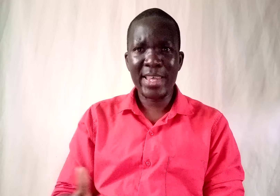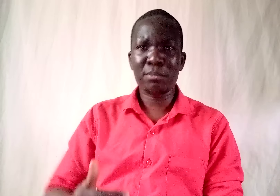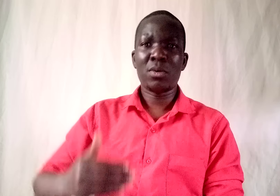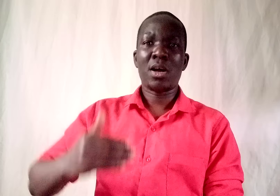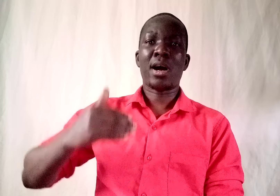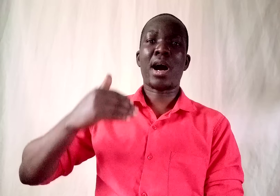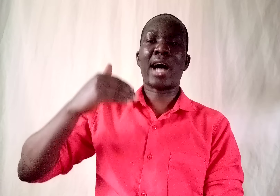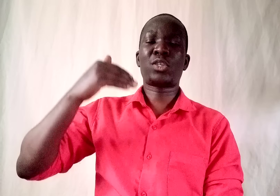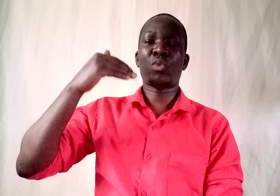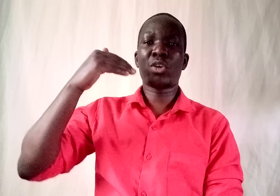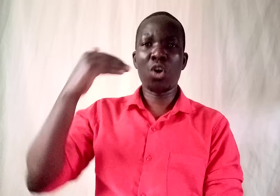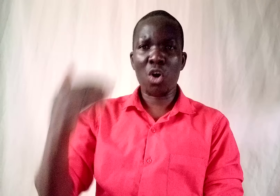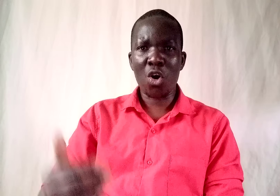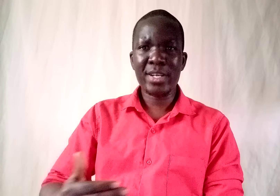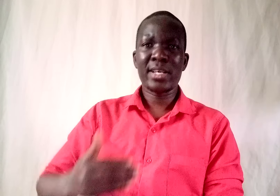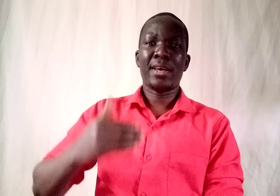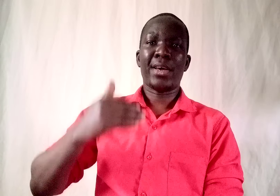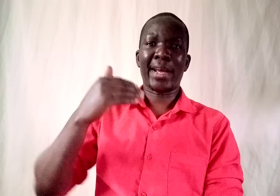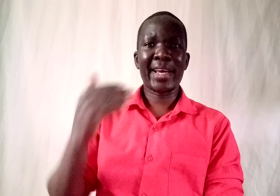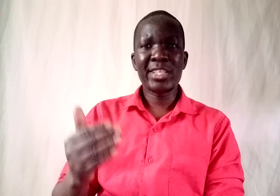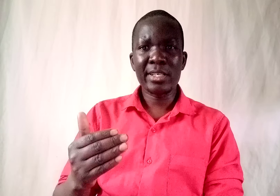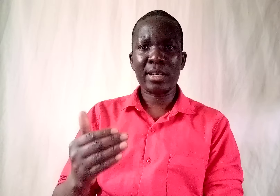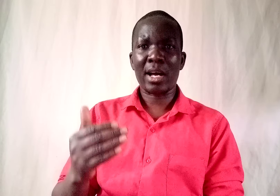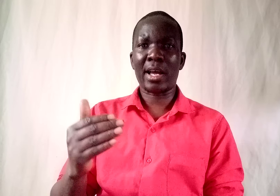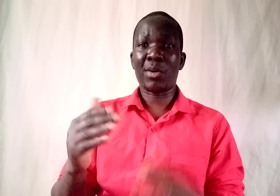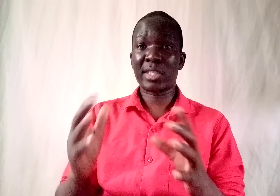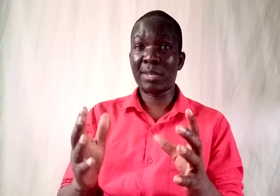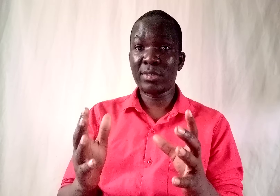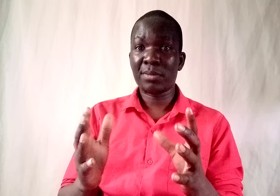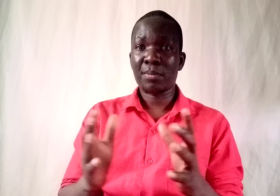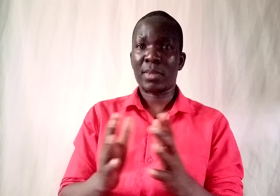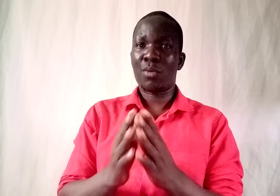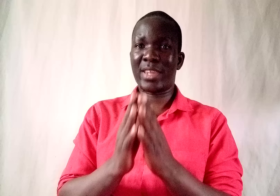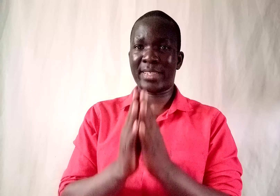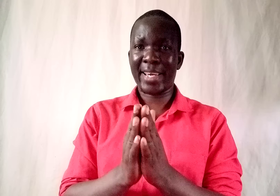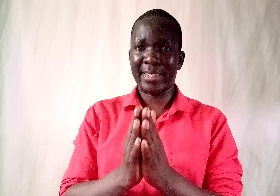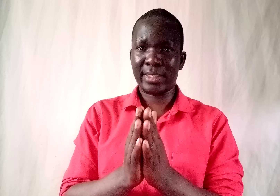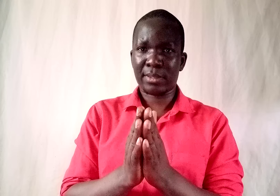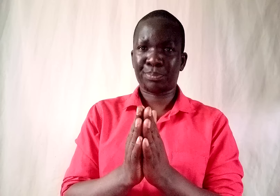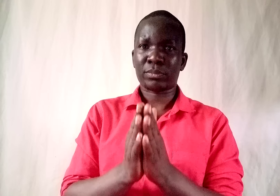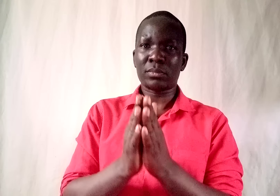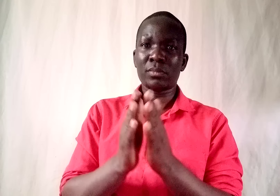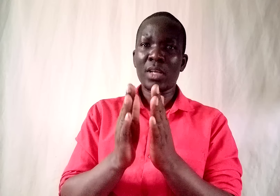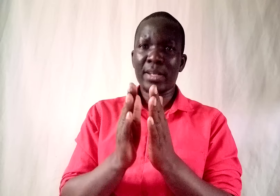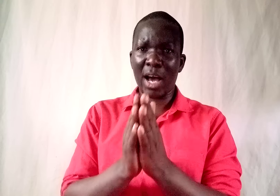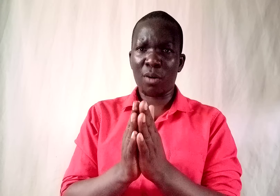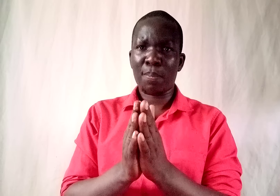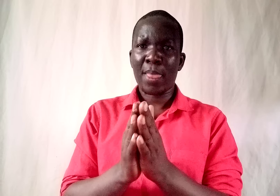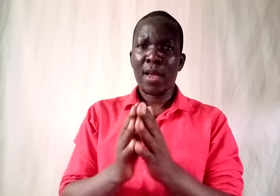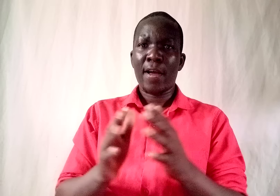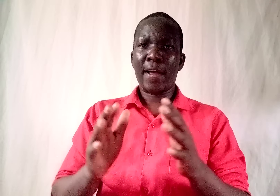them as we go on engaging ourselves with the science. Now,